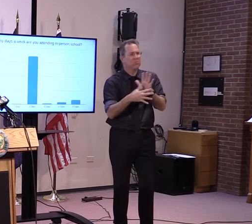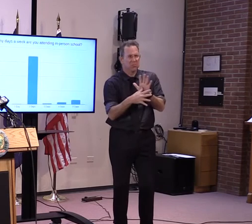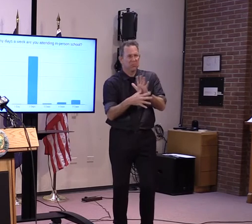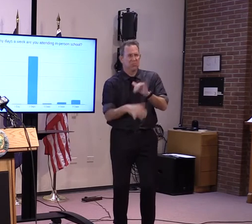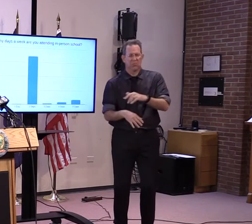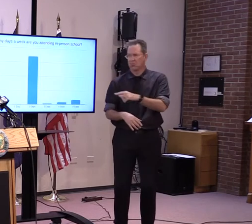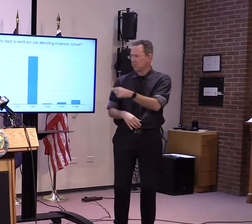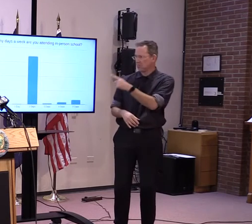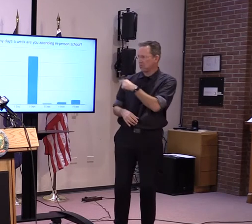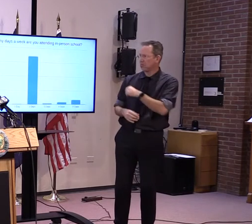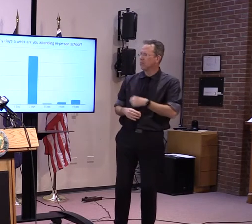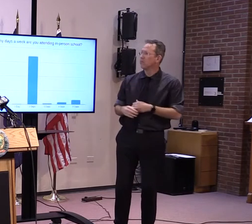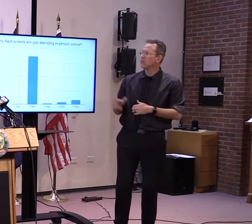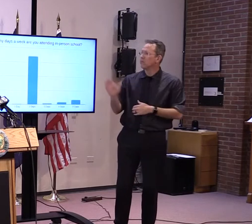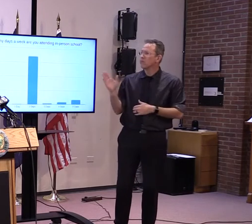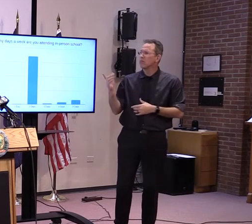please.